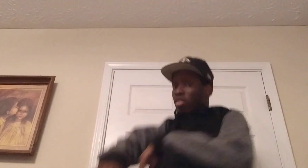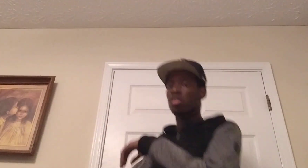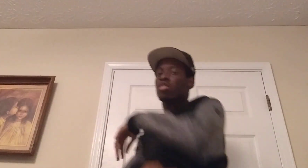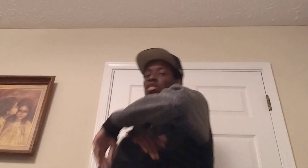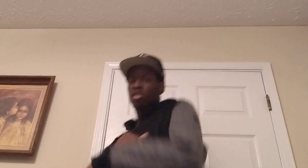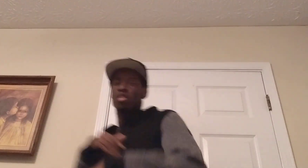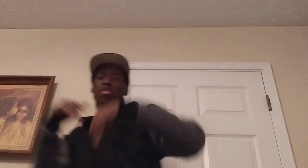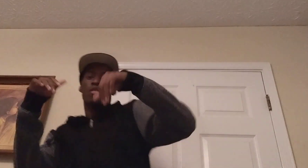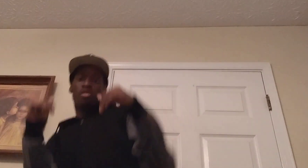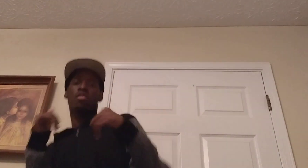Dance.